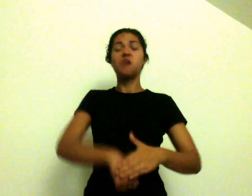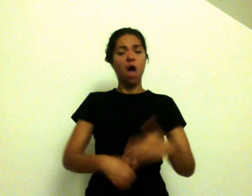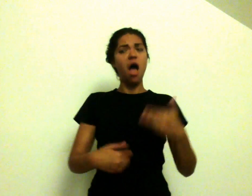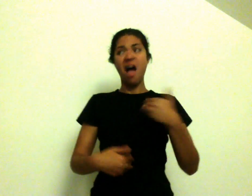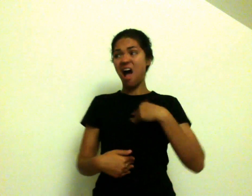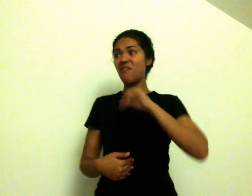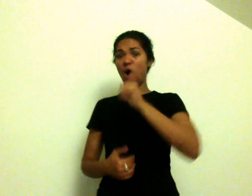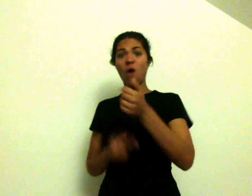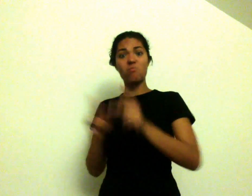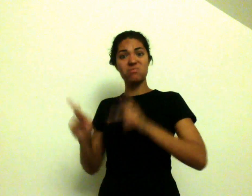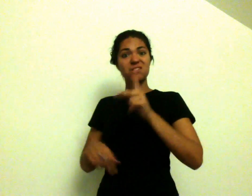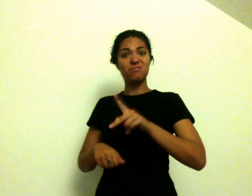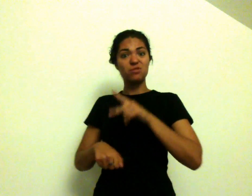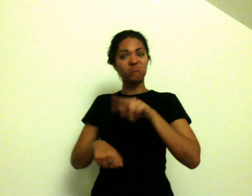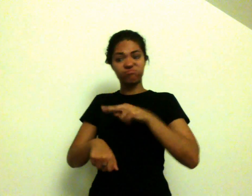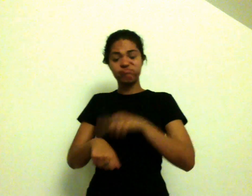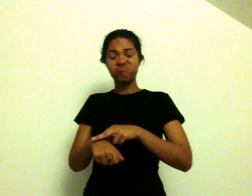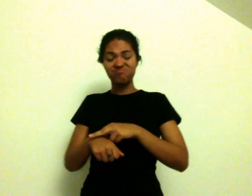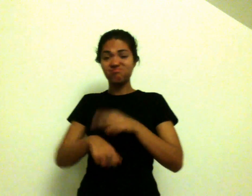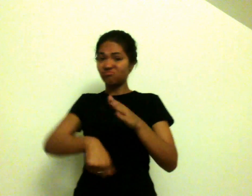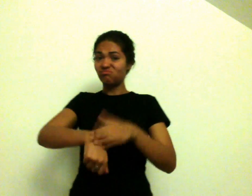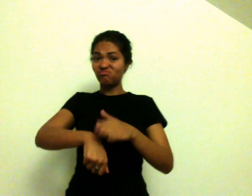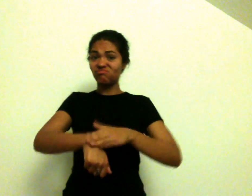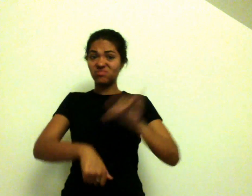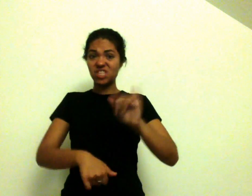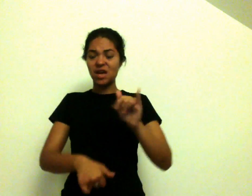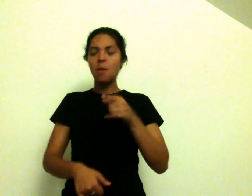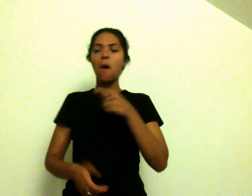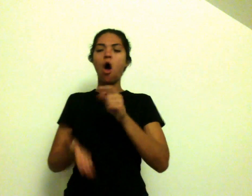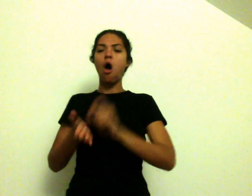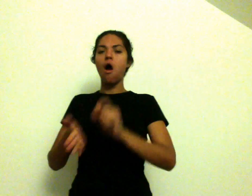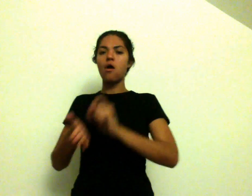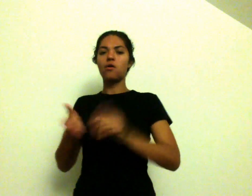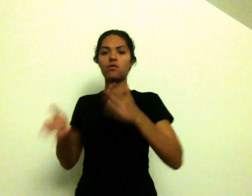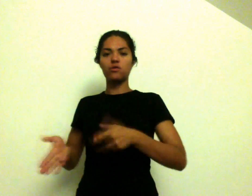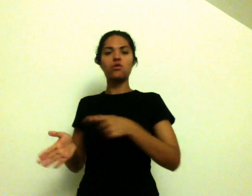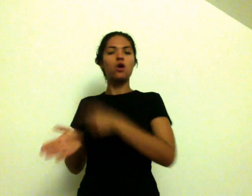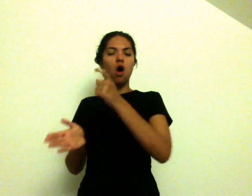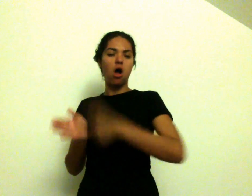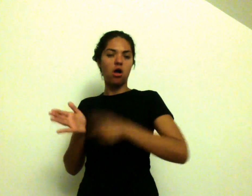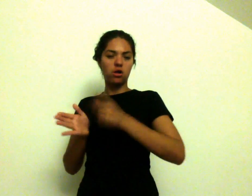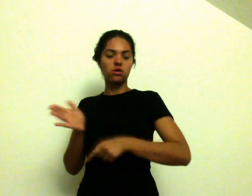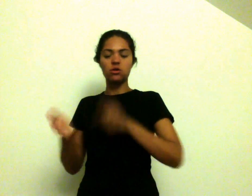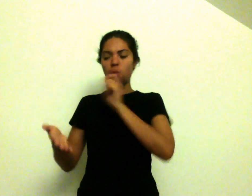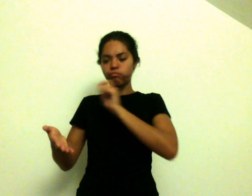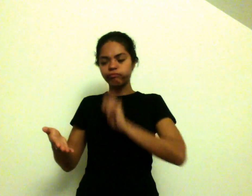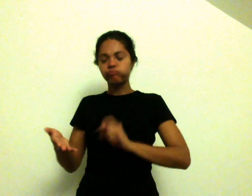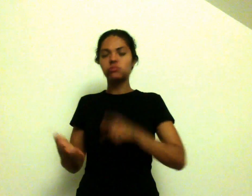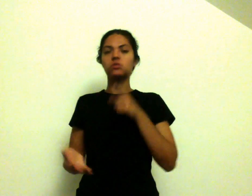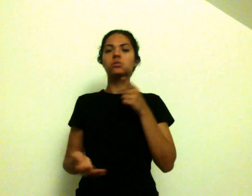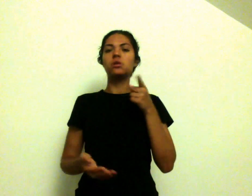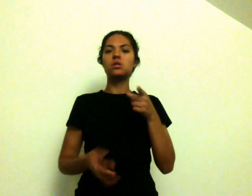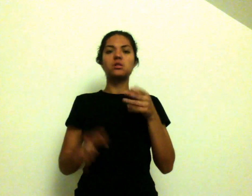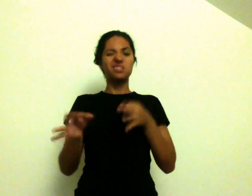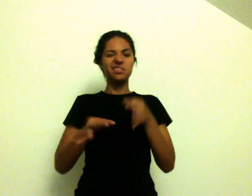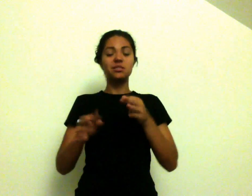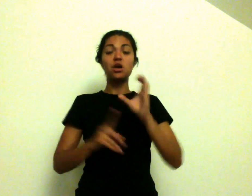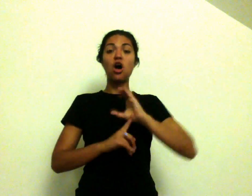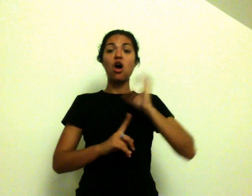the breadth of change that takes place when culture has lost its point of reference and how high the stakes are. He does numerous studies